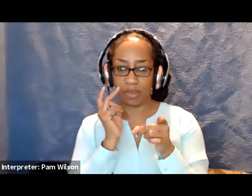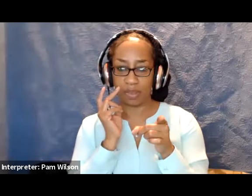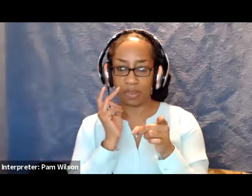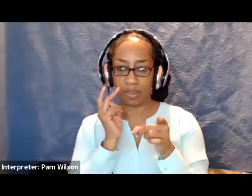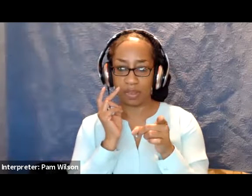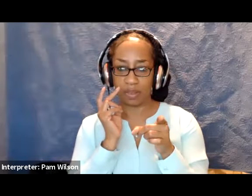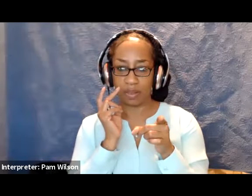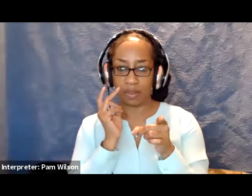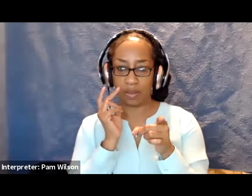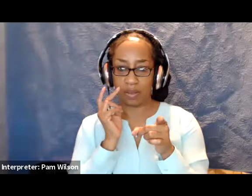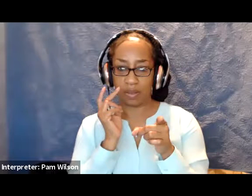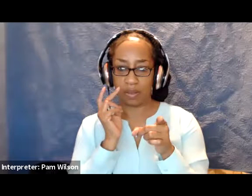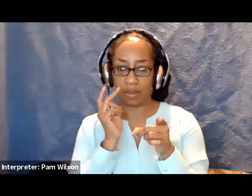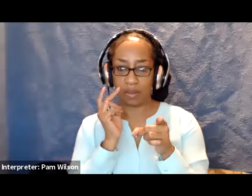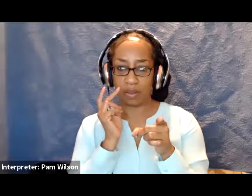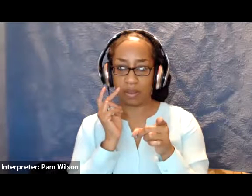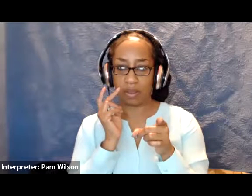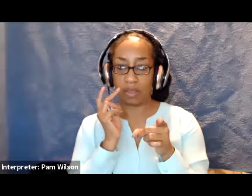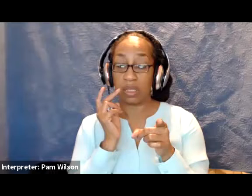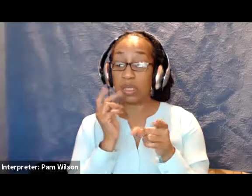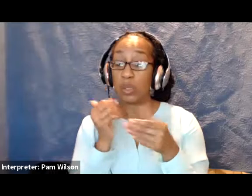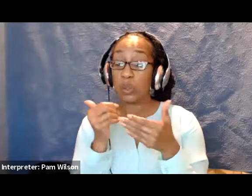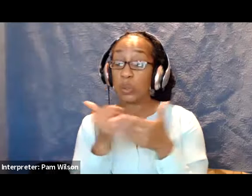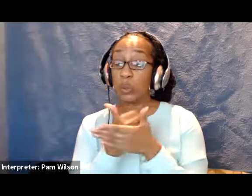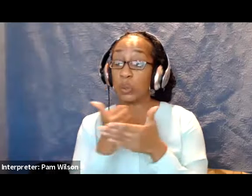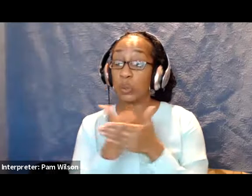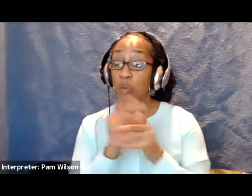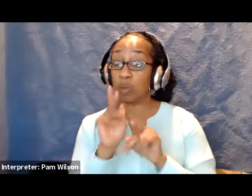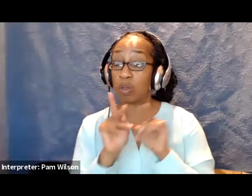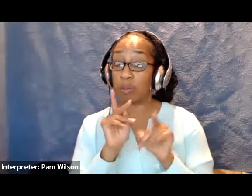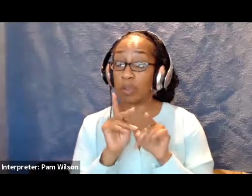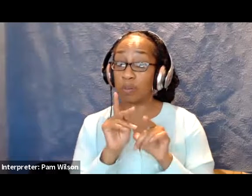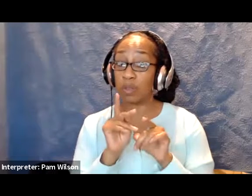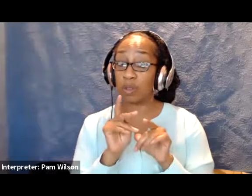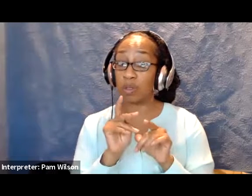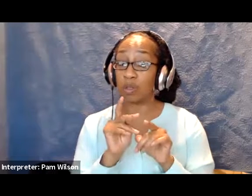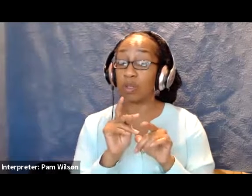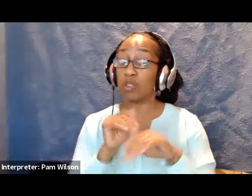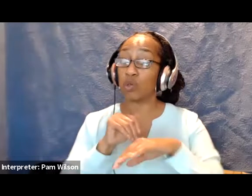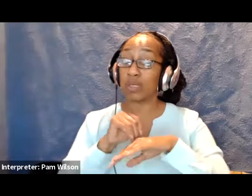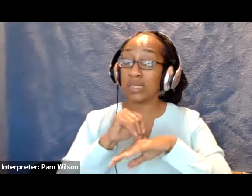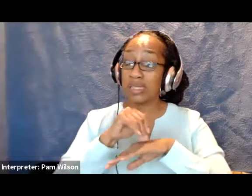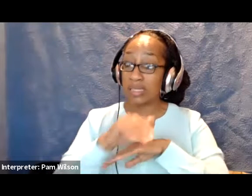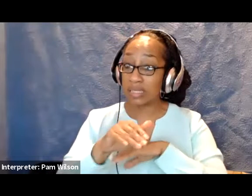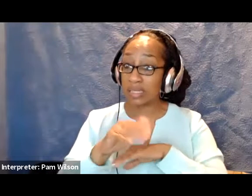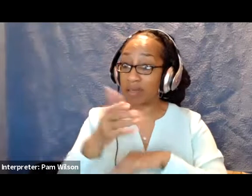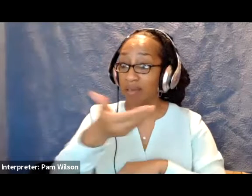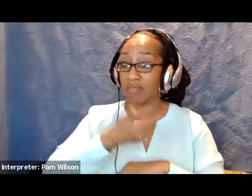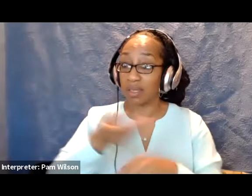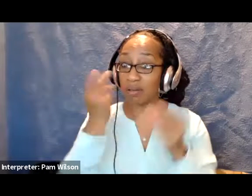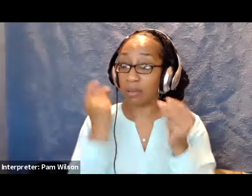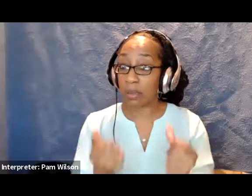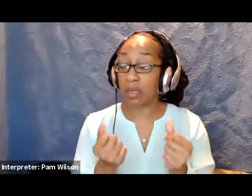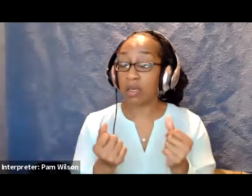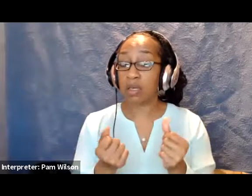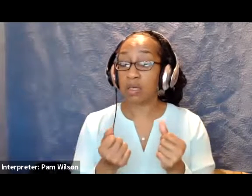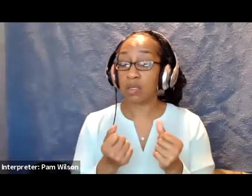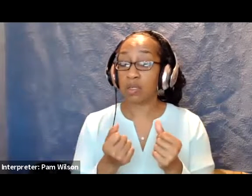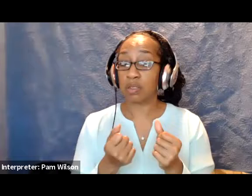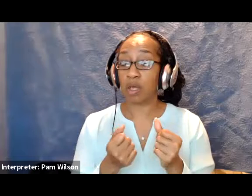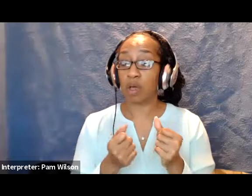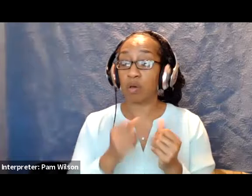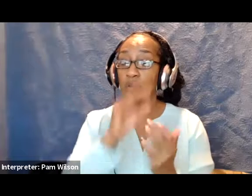all newly added panelists immediately. So as soon as you save it, you can send